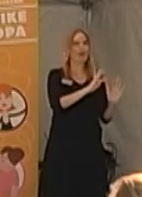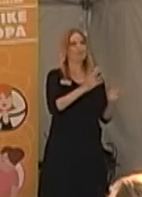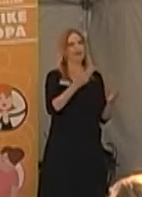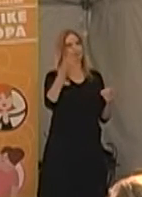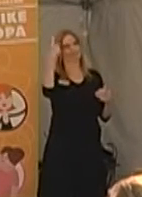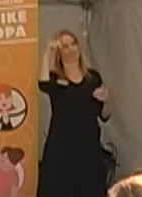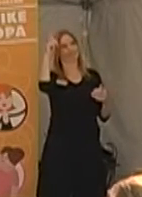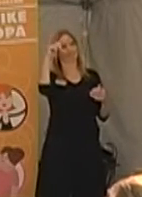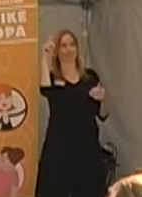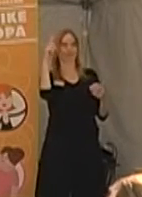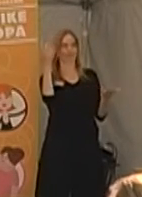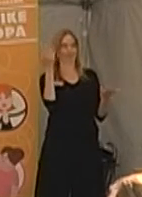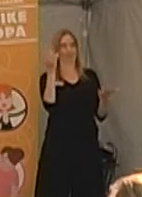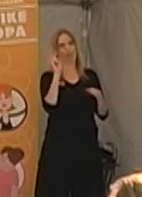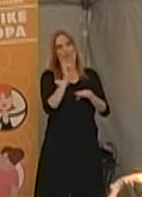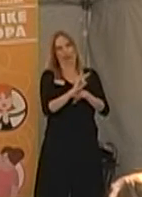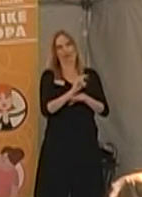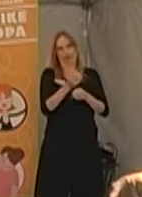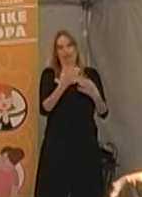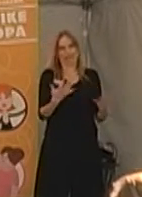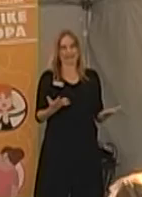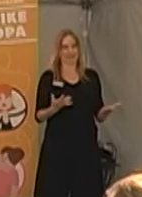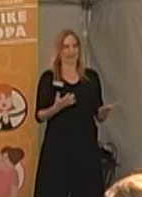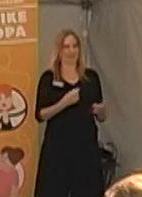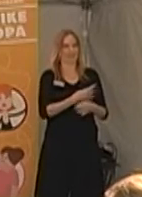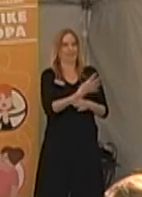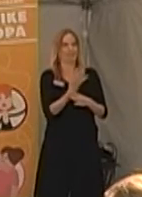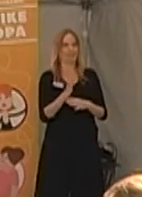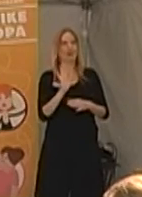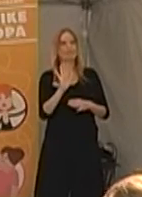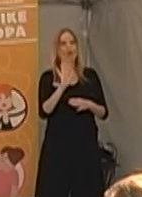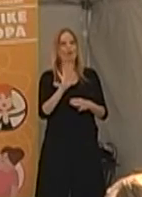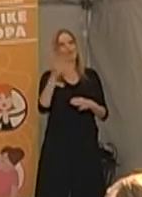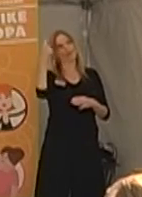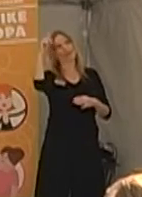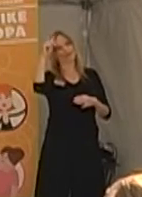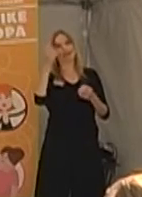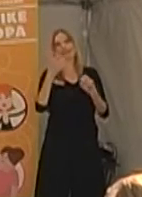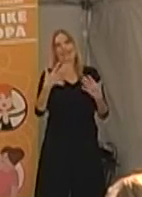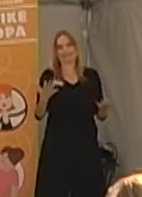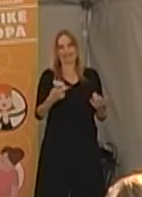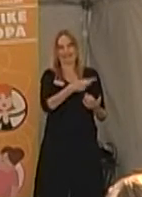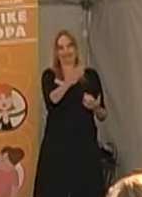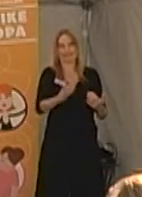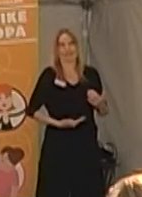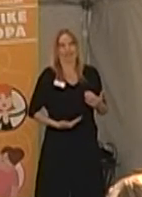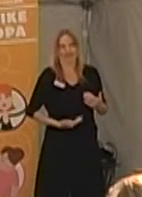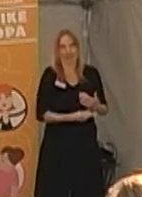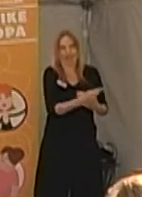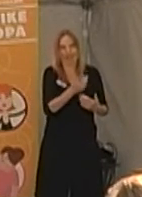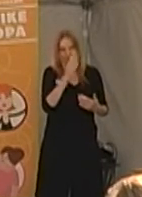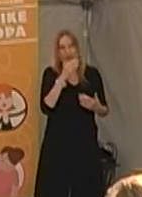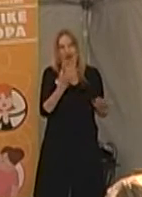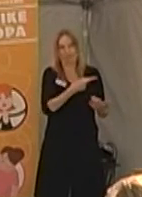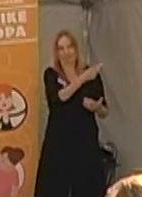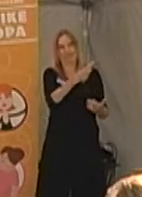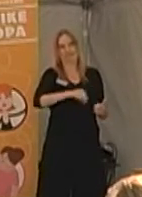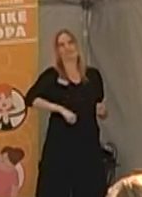act that the Scandinavians are putting on to laugh at the rest of us who are so envious and angry all the